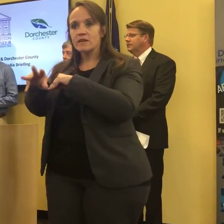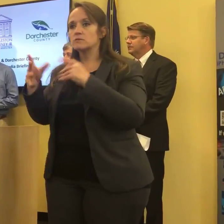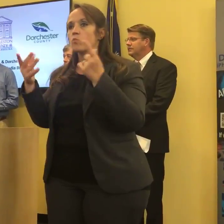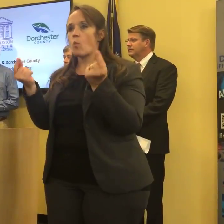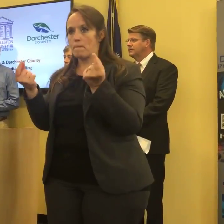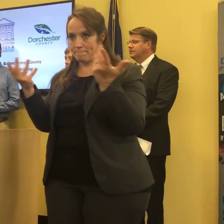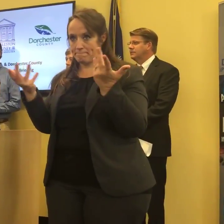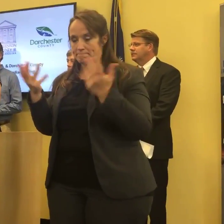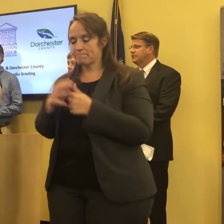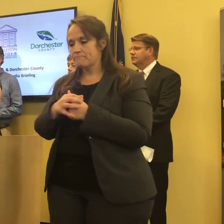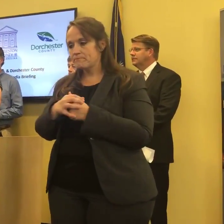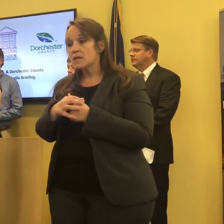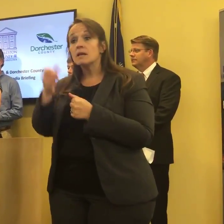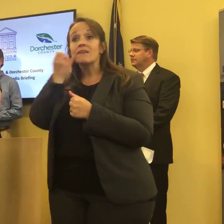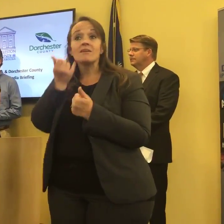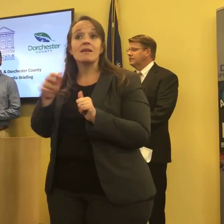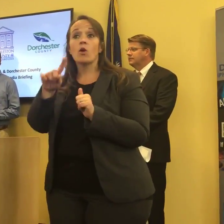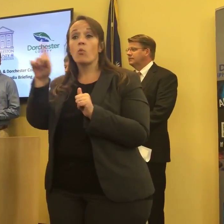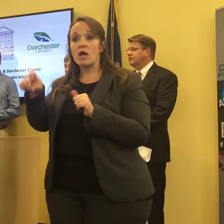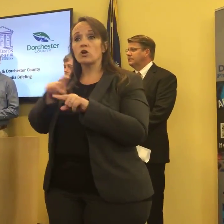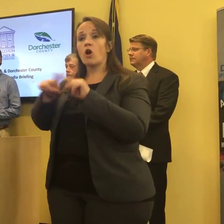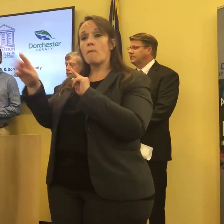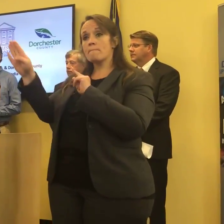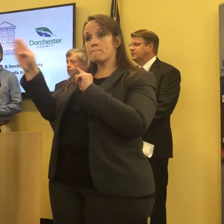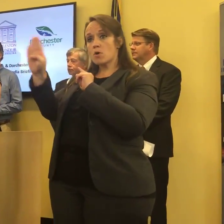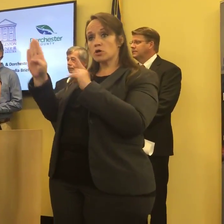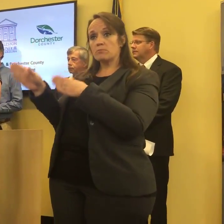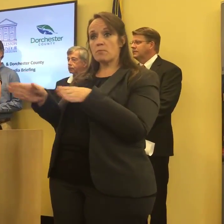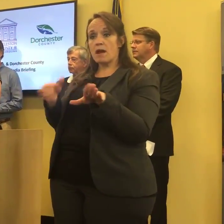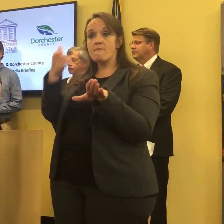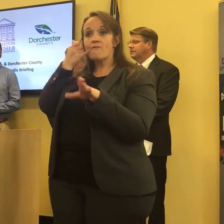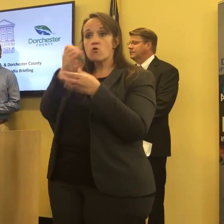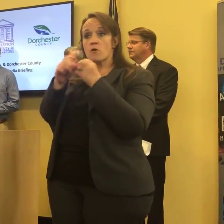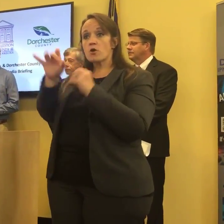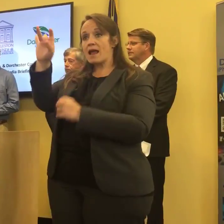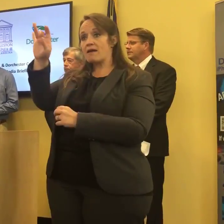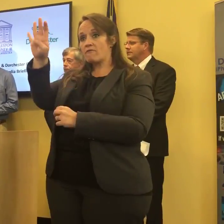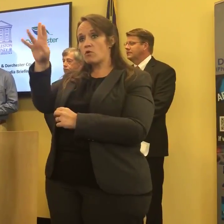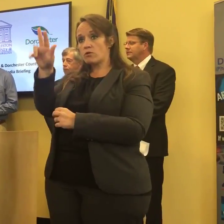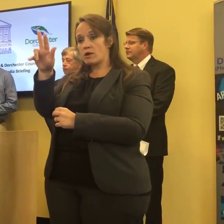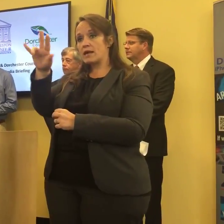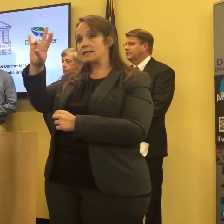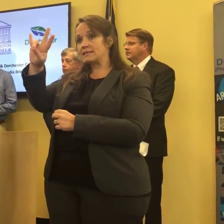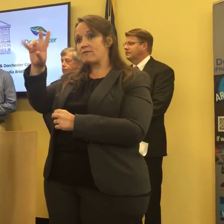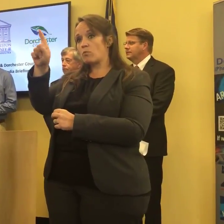If citizens have questions, you can contact Berkeley County Emergency Preparedness at